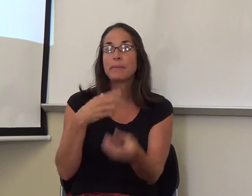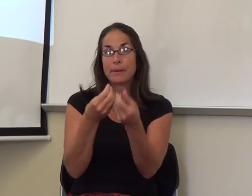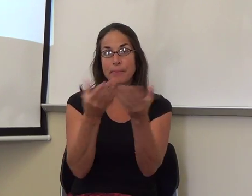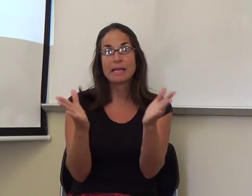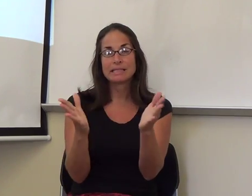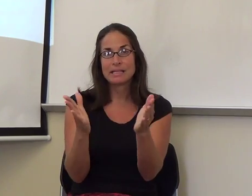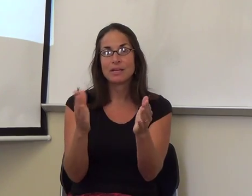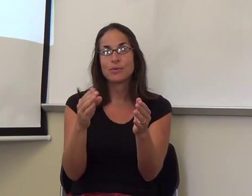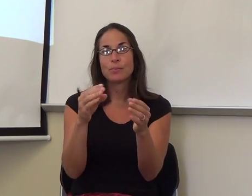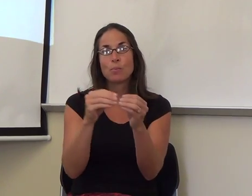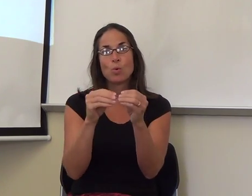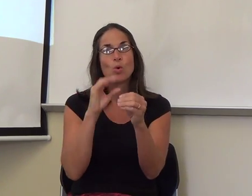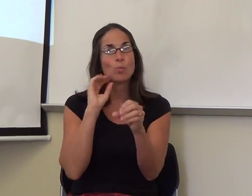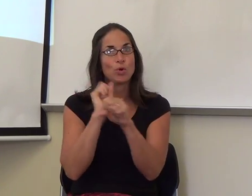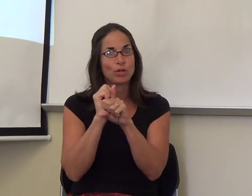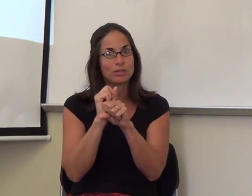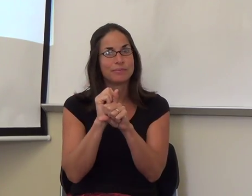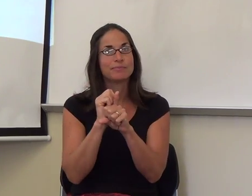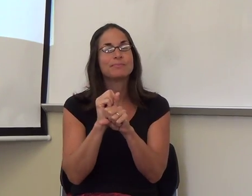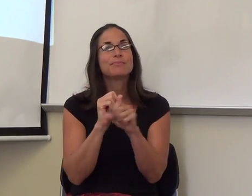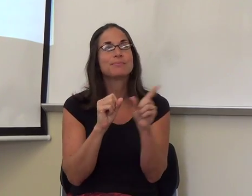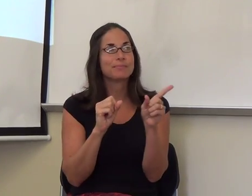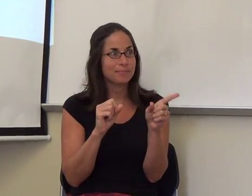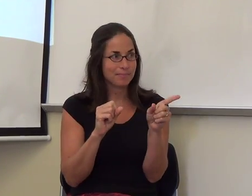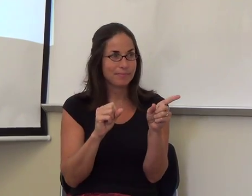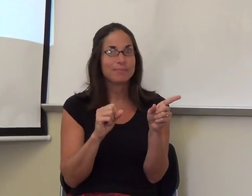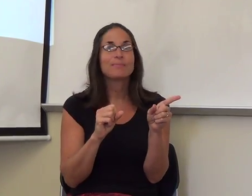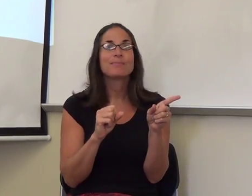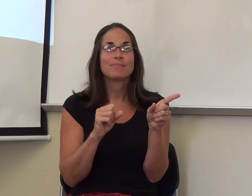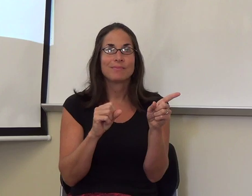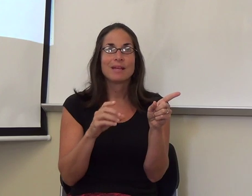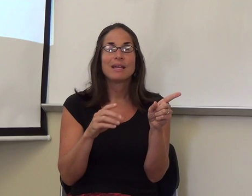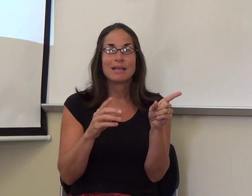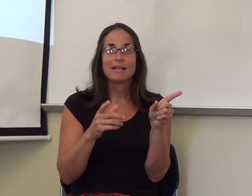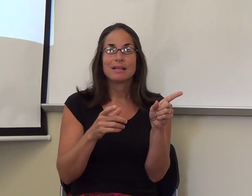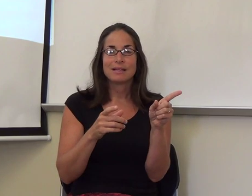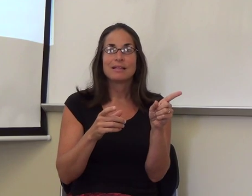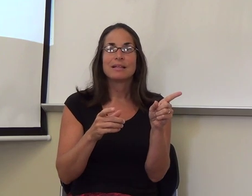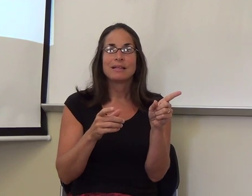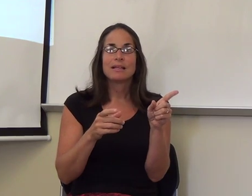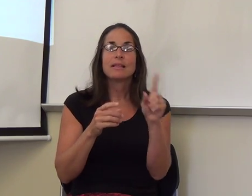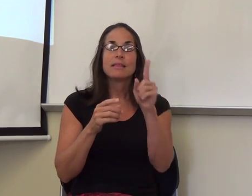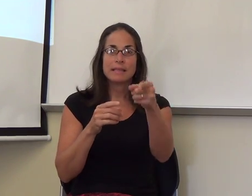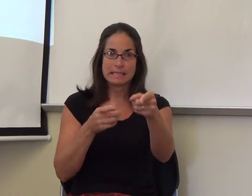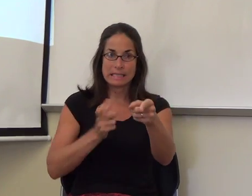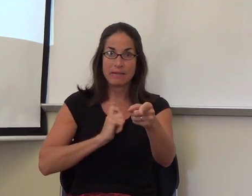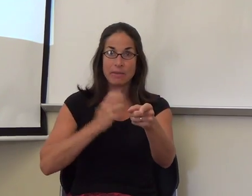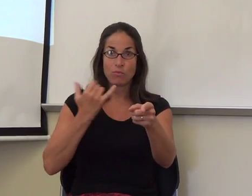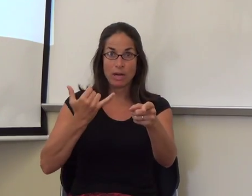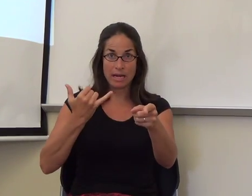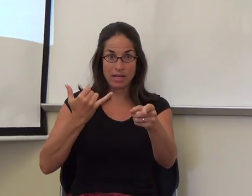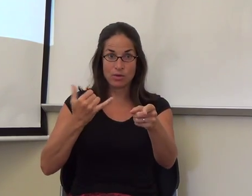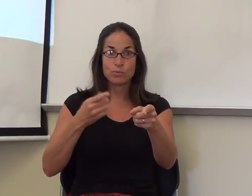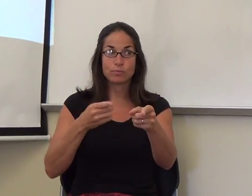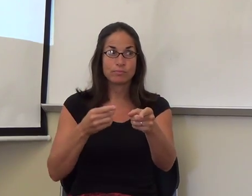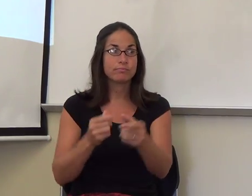start, so you're gonna turn this in right now. But you're Coming going downstairs and start